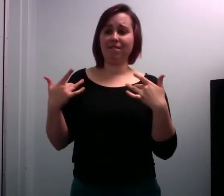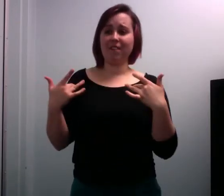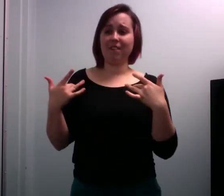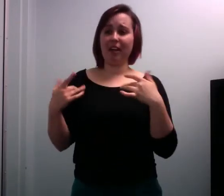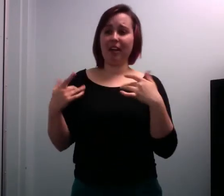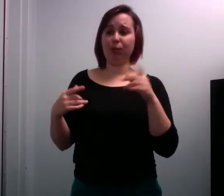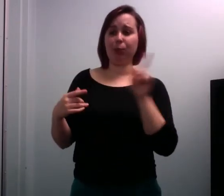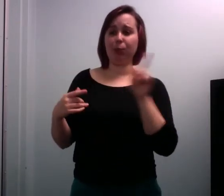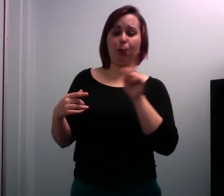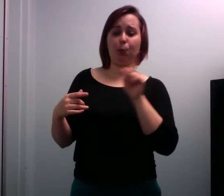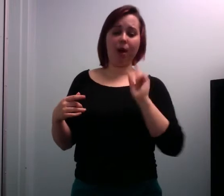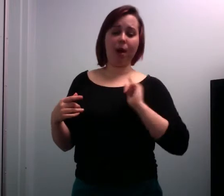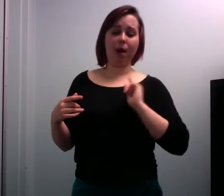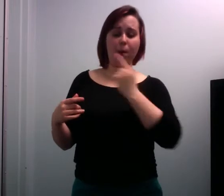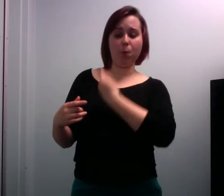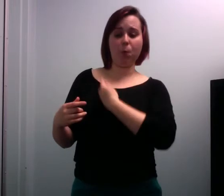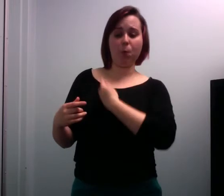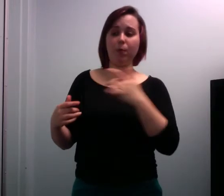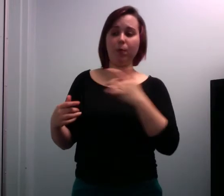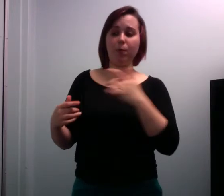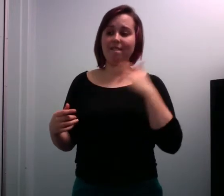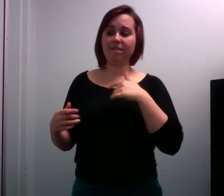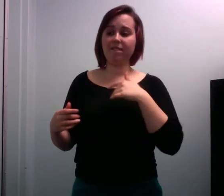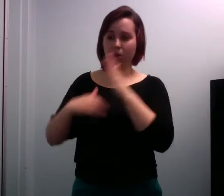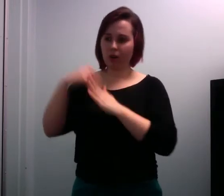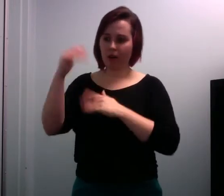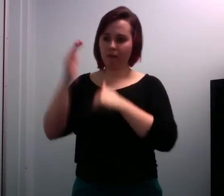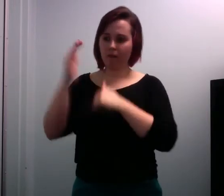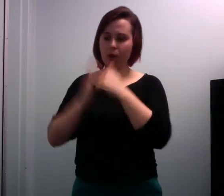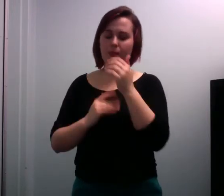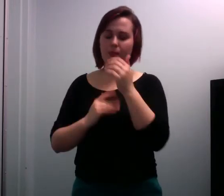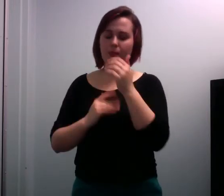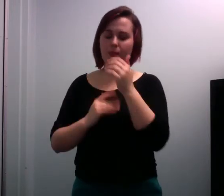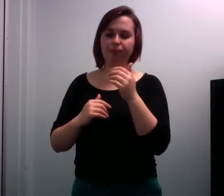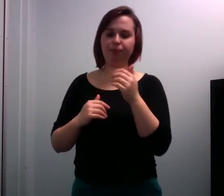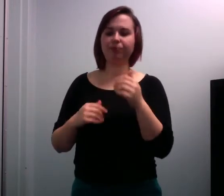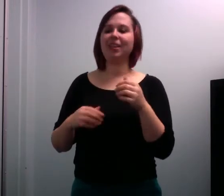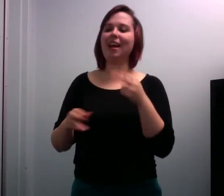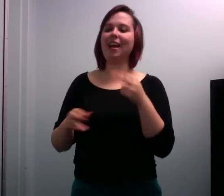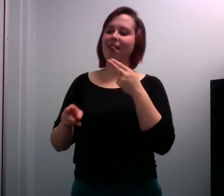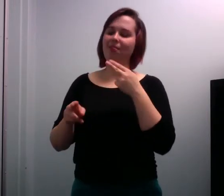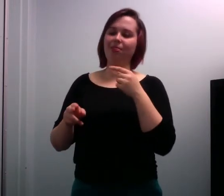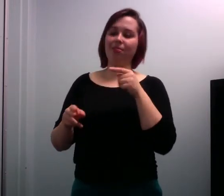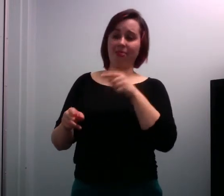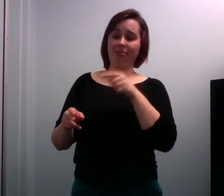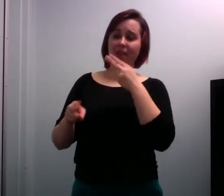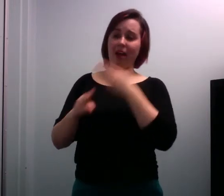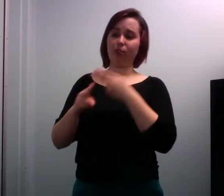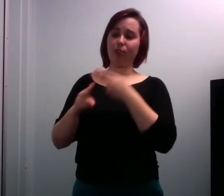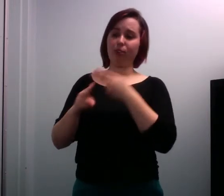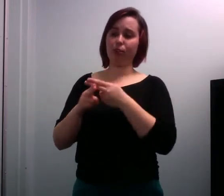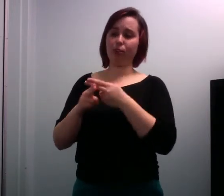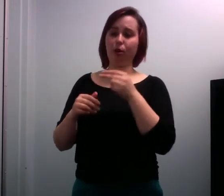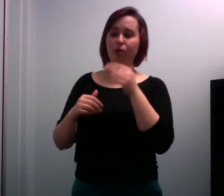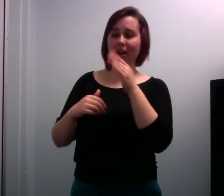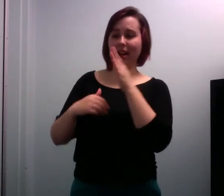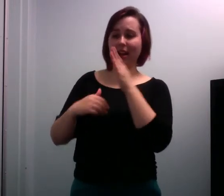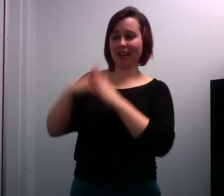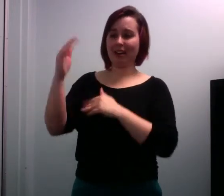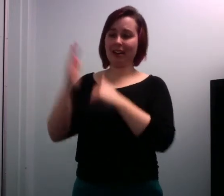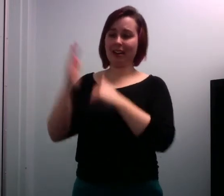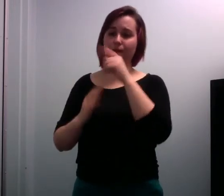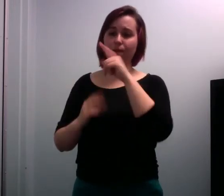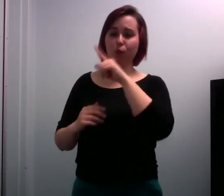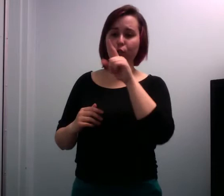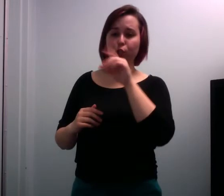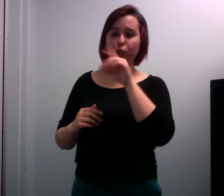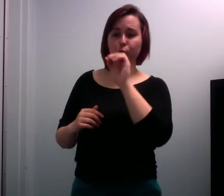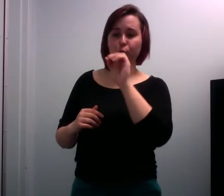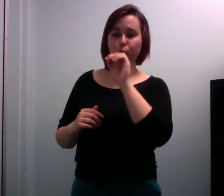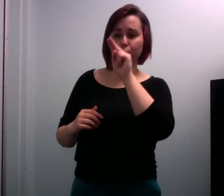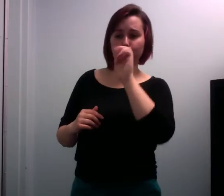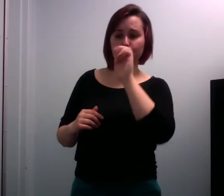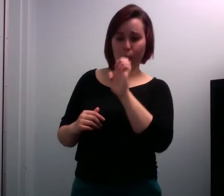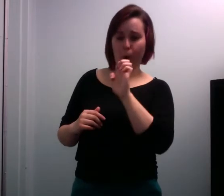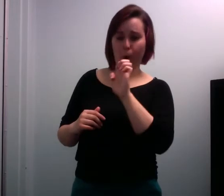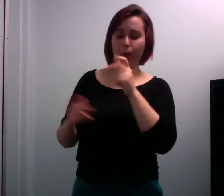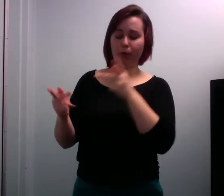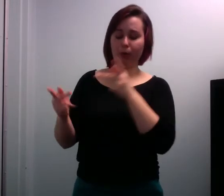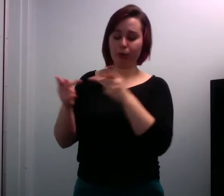zone based on our own past experiences, our perceptions of our capabilities, and our willingness to be